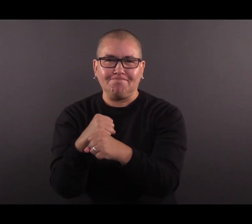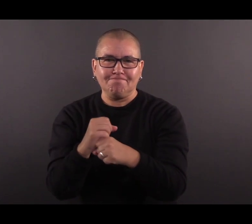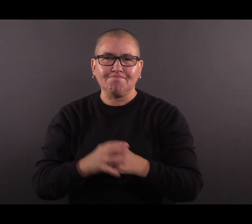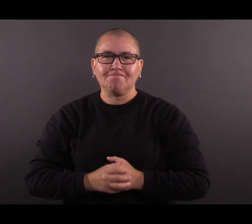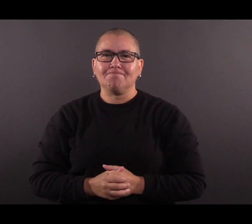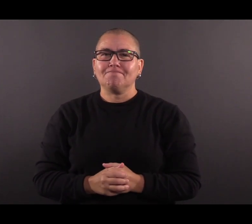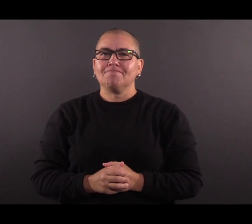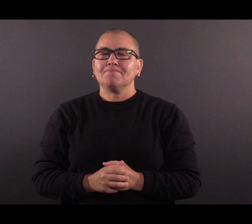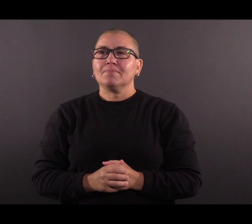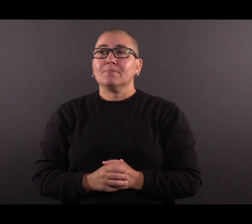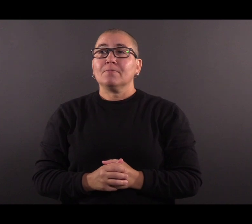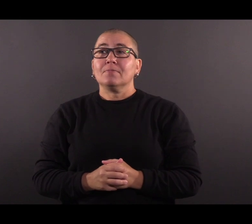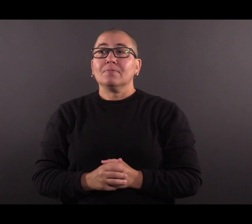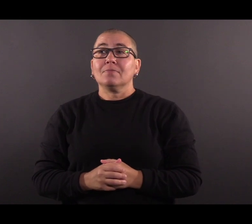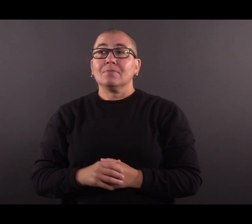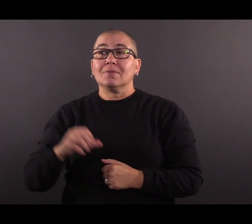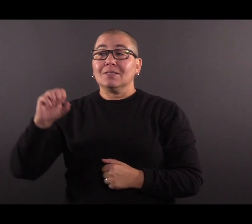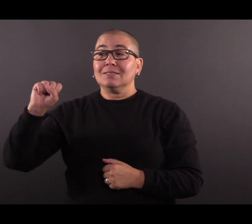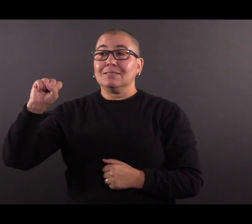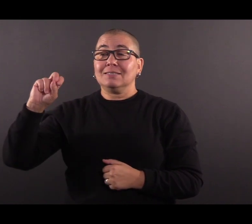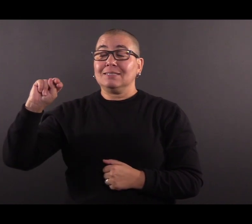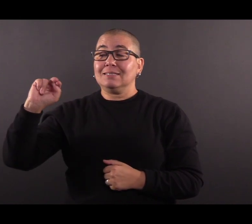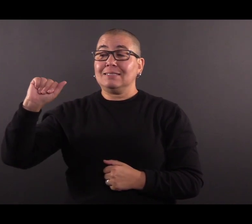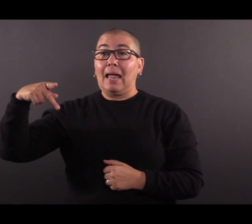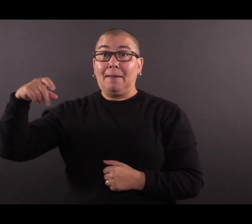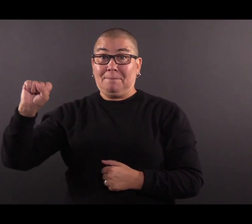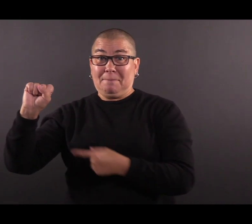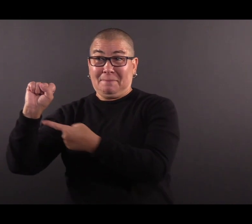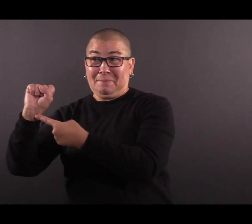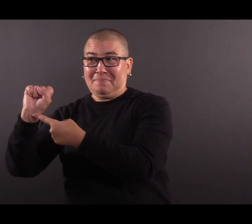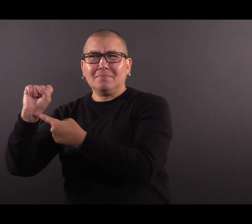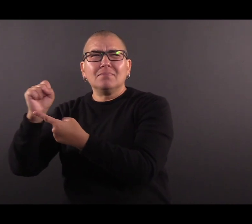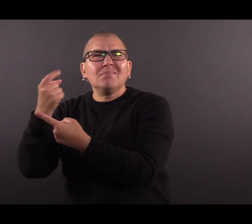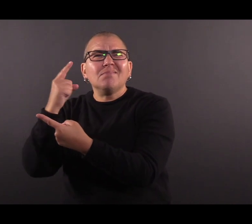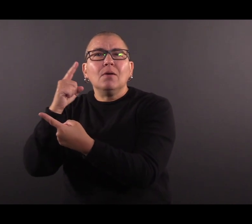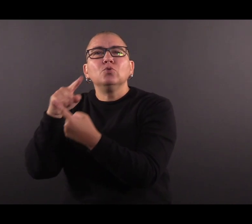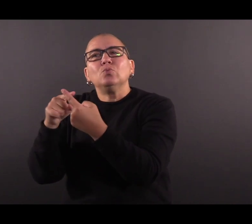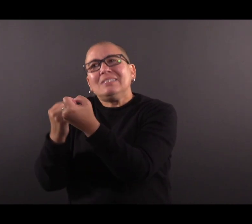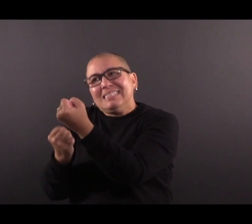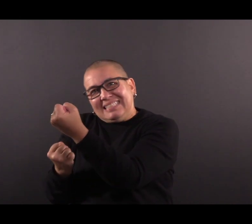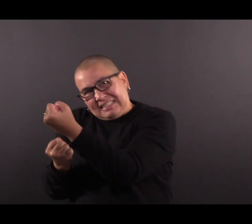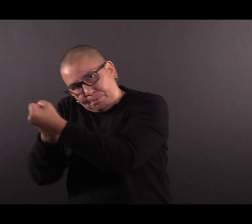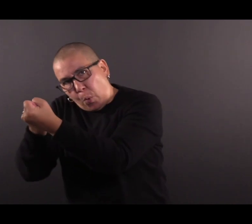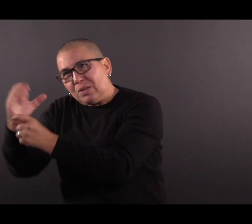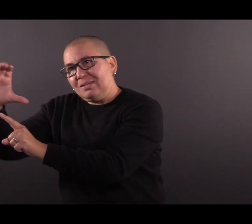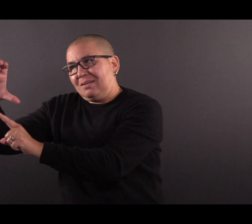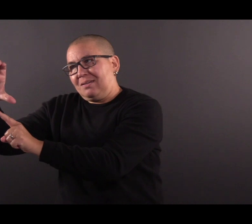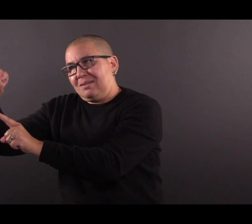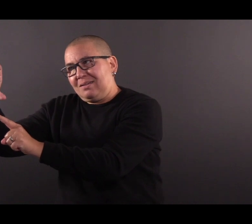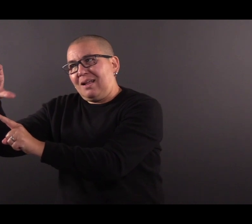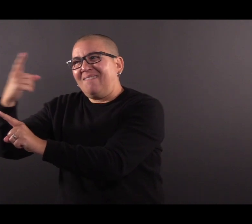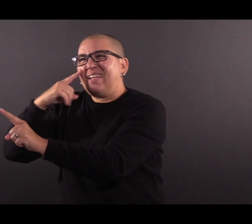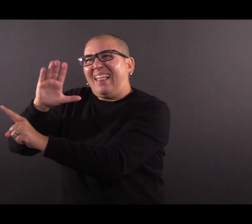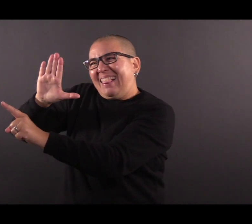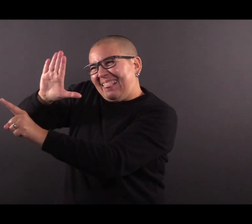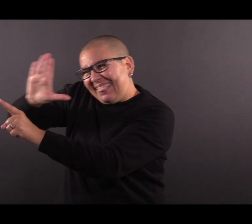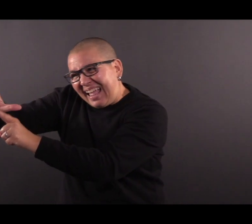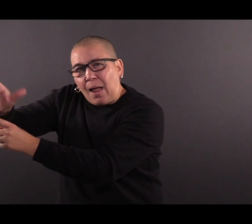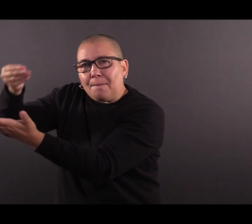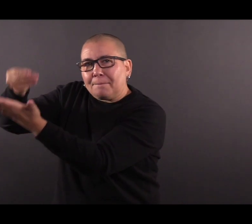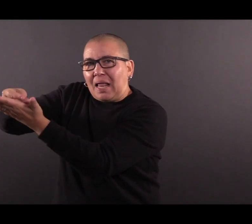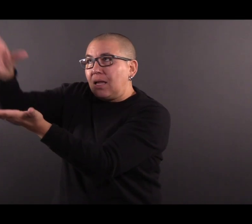Assistance Programs, or SNAPS, uses to support the COC program funding application and grant awards process.